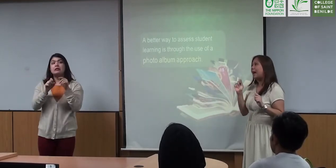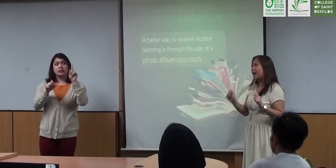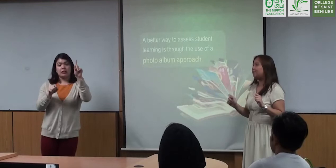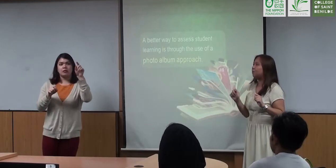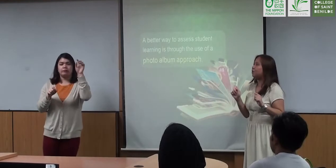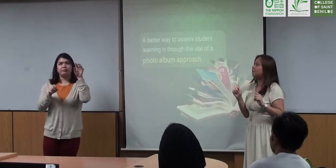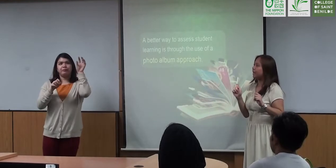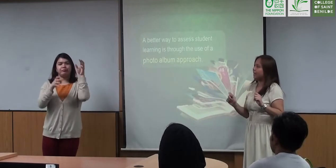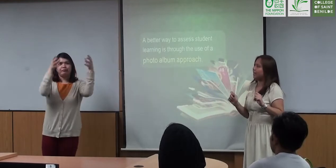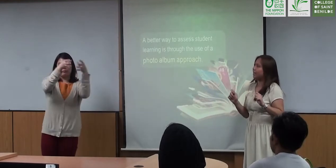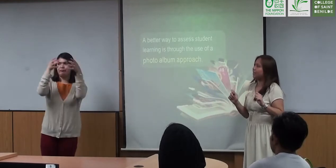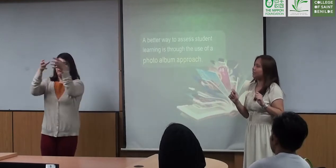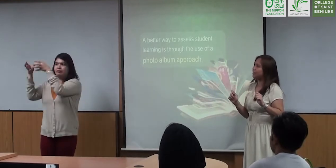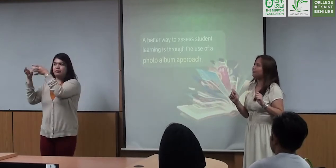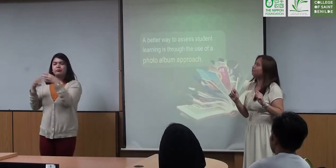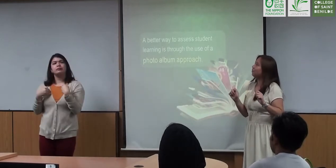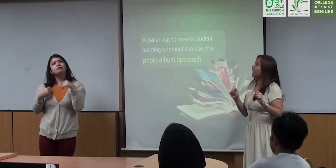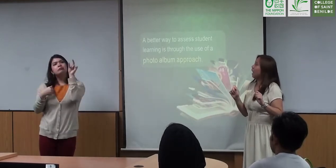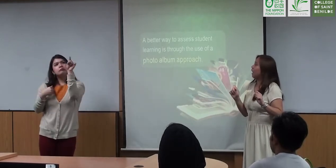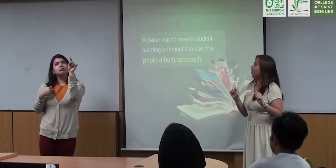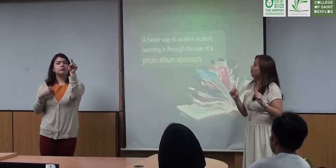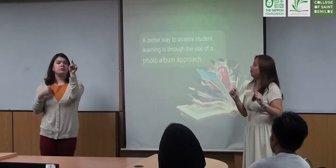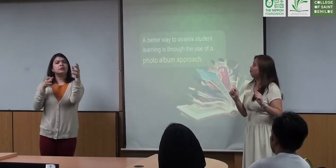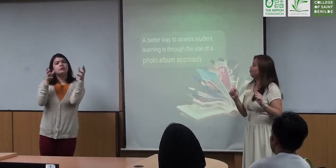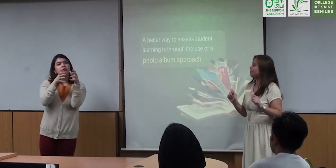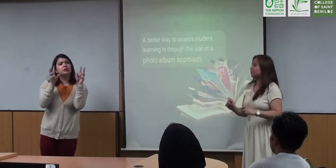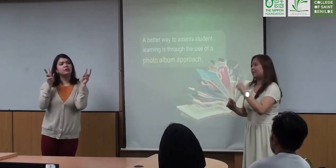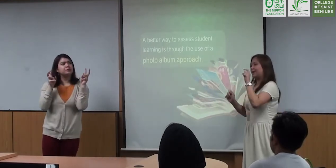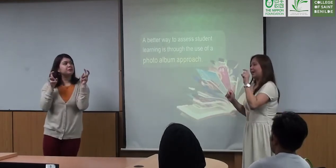the title of the album is